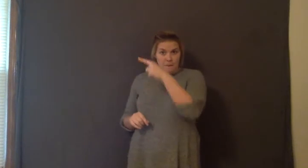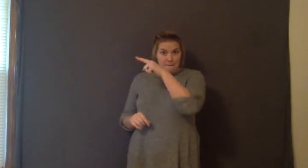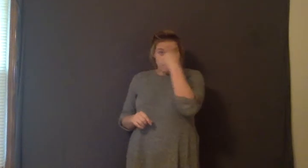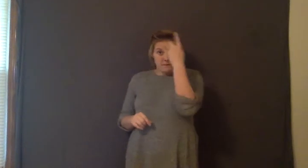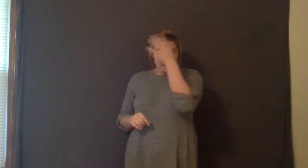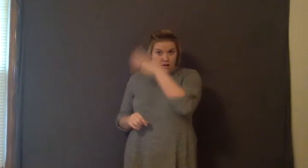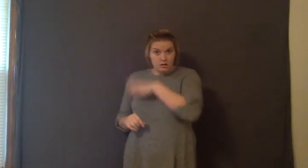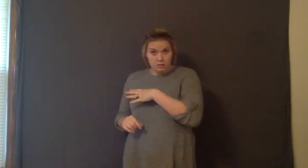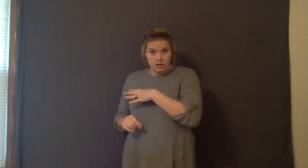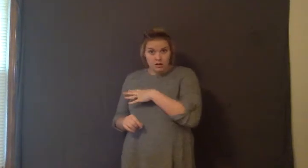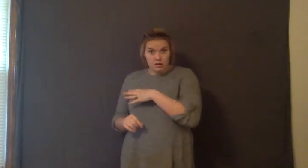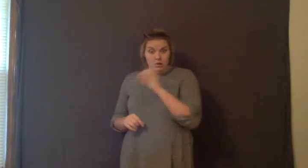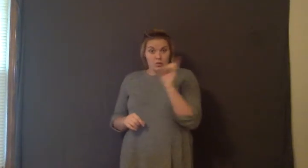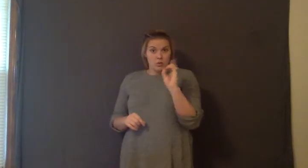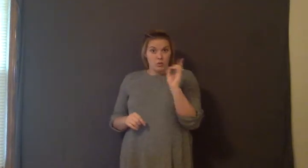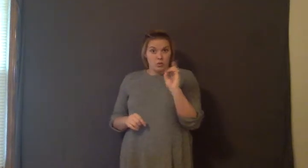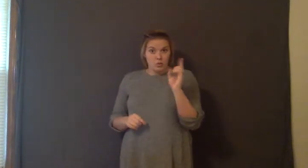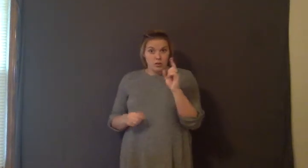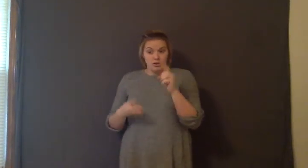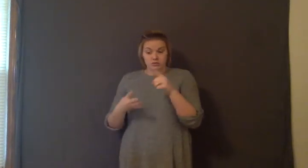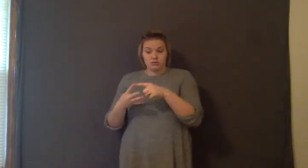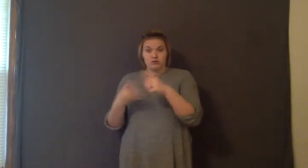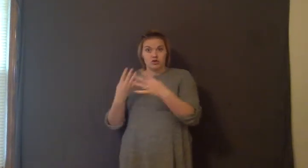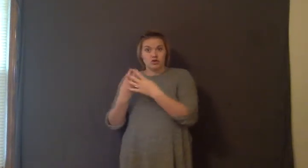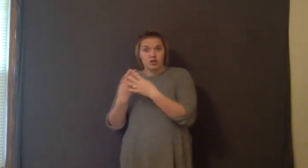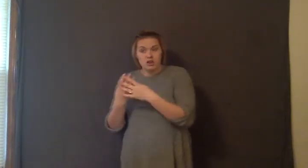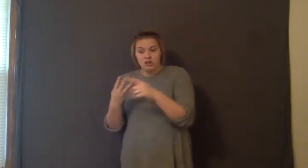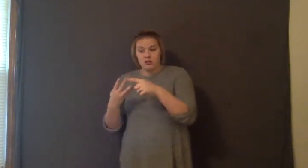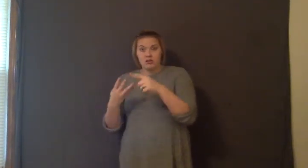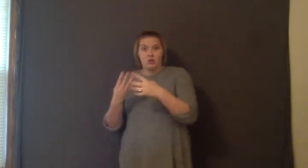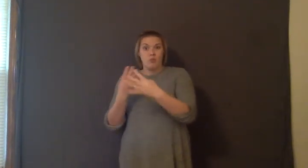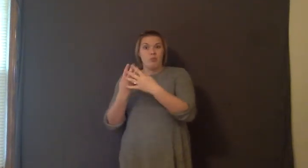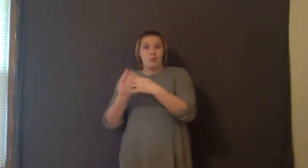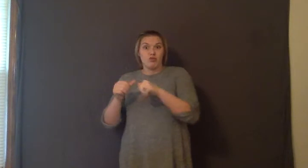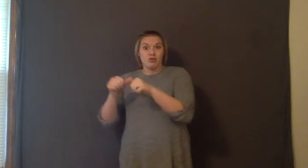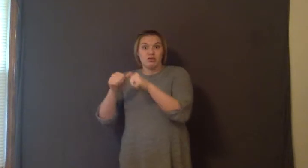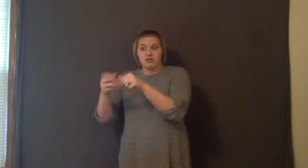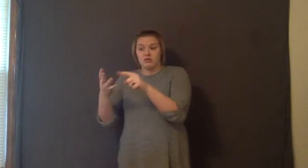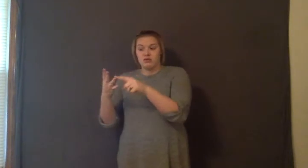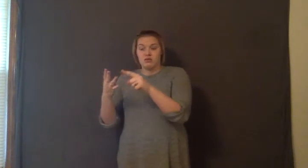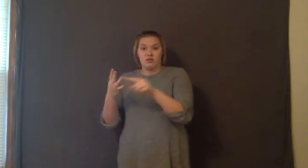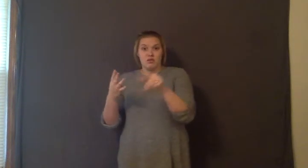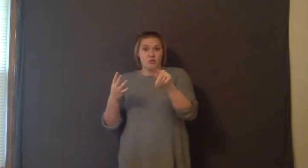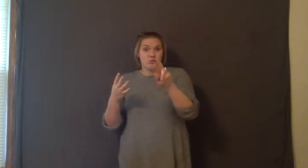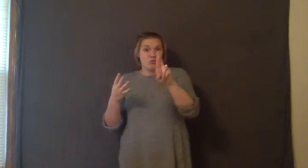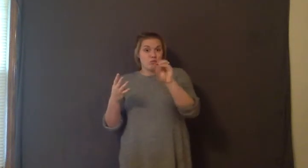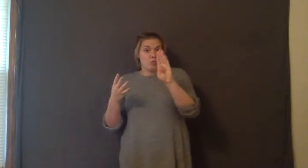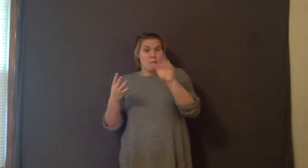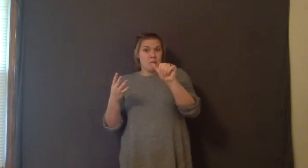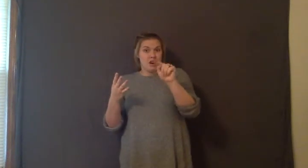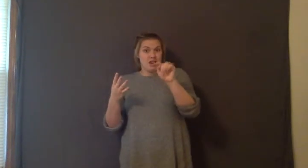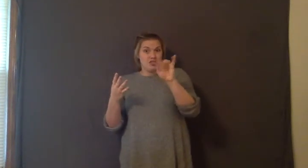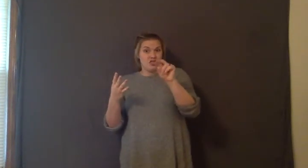in prison, on probation, or parole. In urban communities across this country, Los Angeles, Philadelphia, Baltimore,